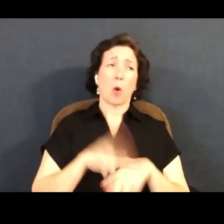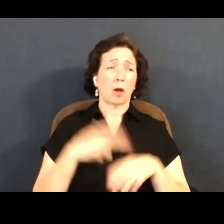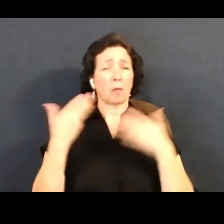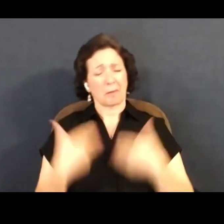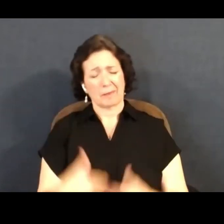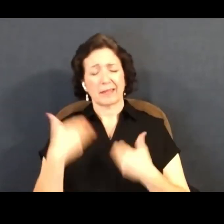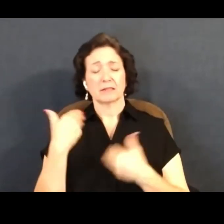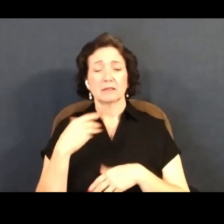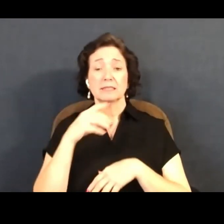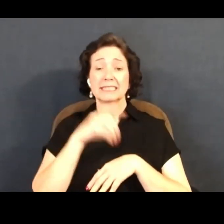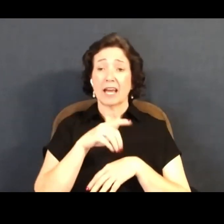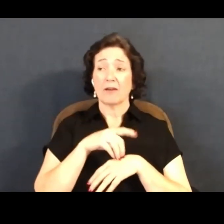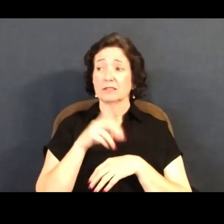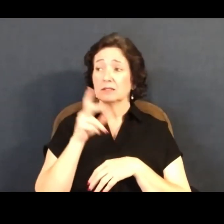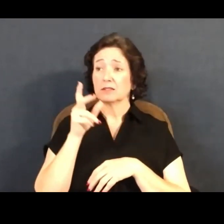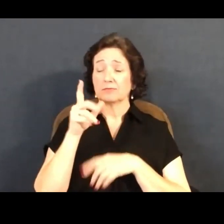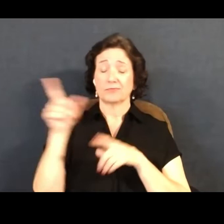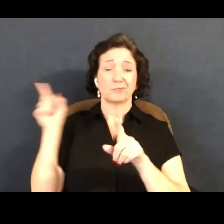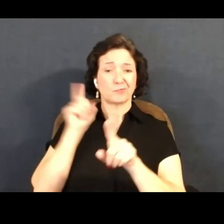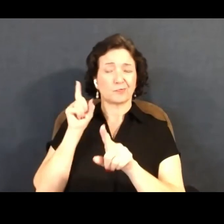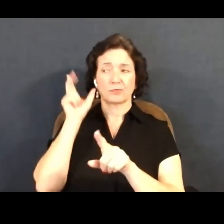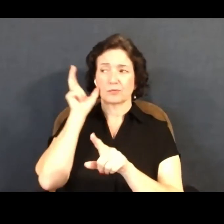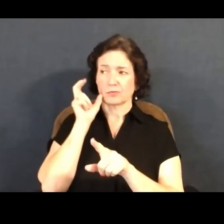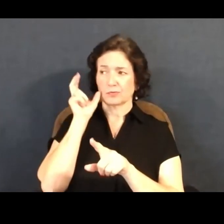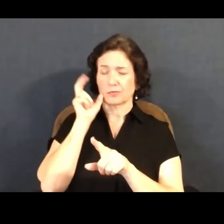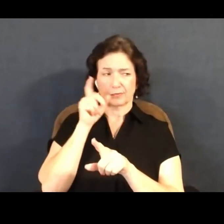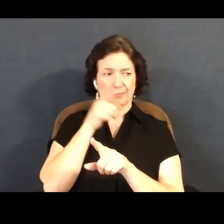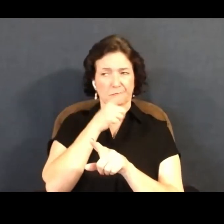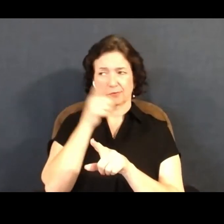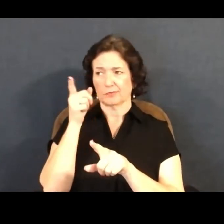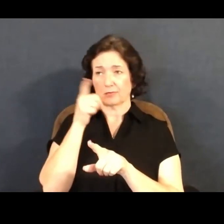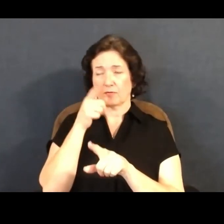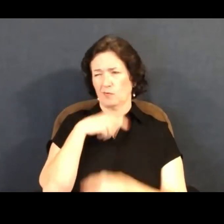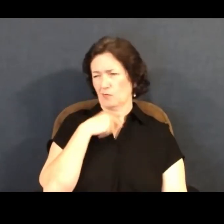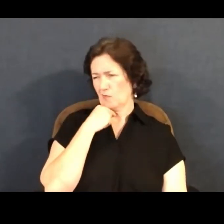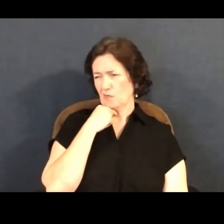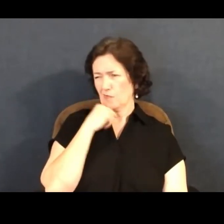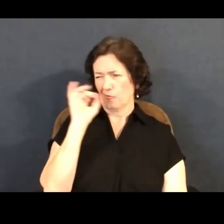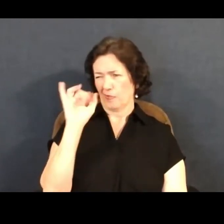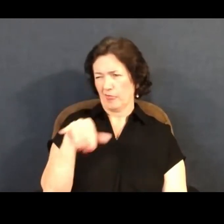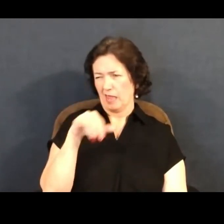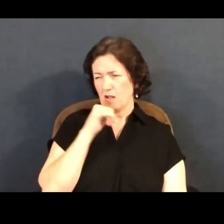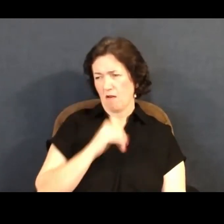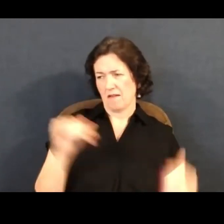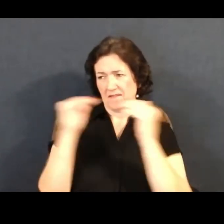Darius, listening at the back, would think, "Well, that's not very